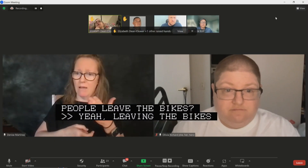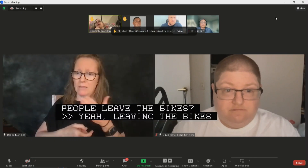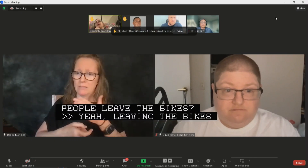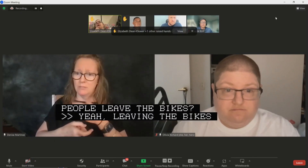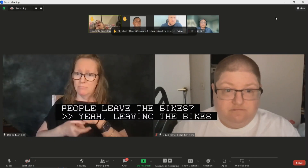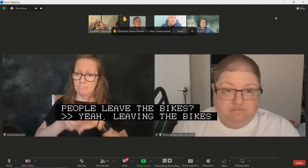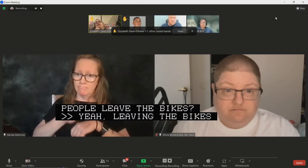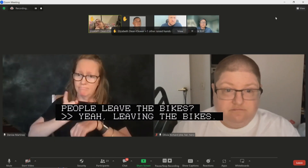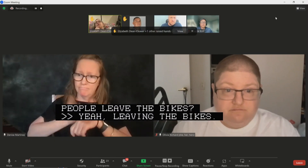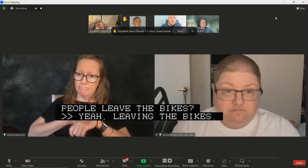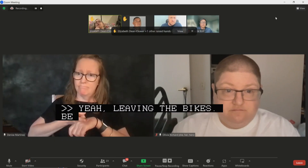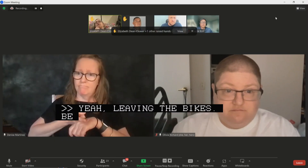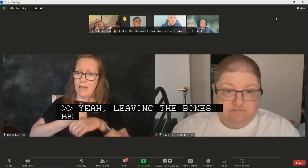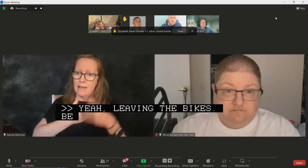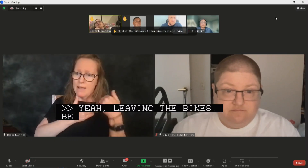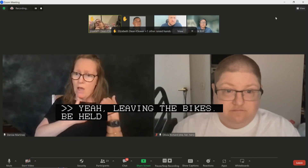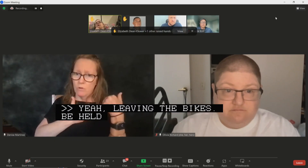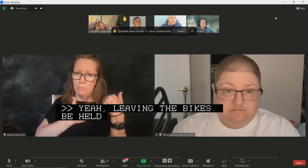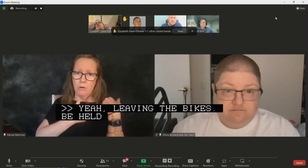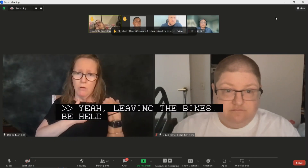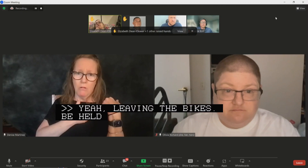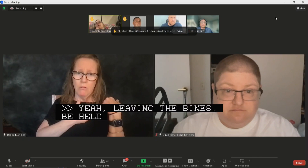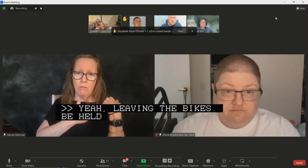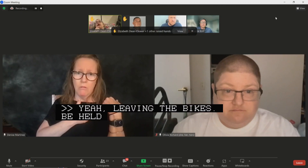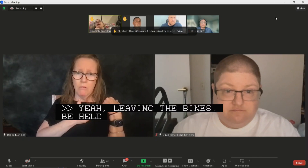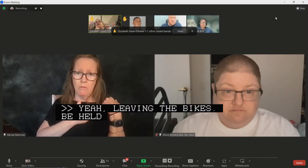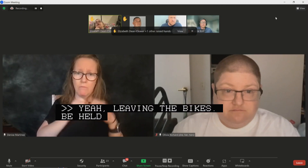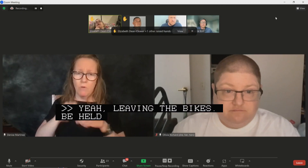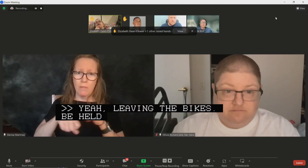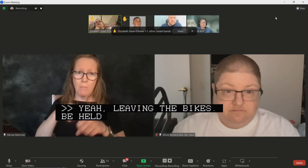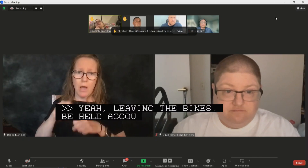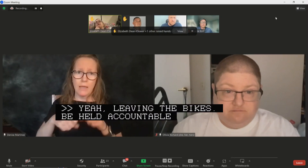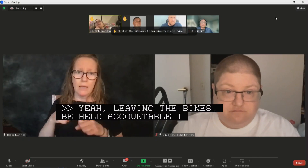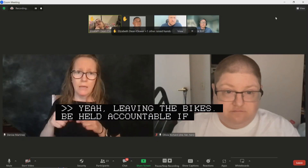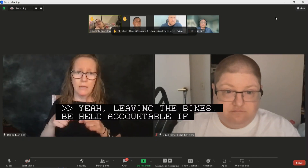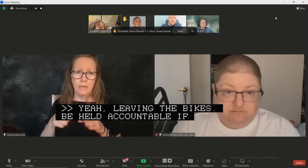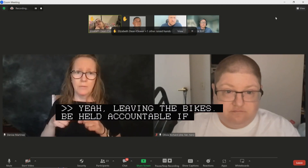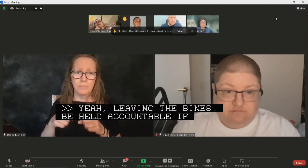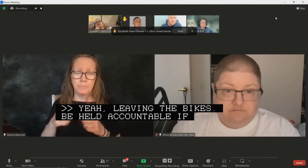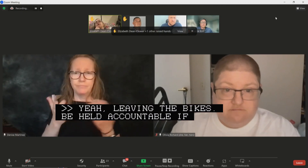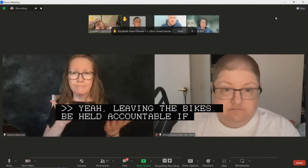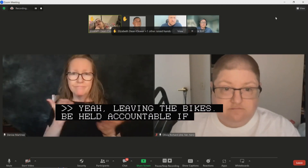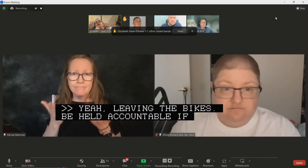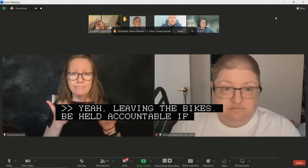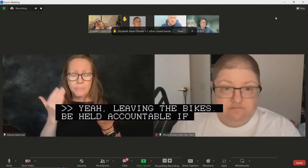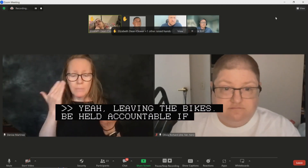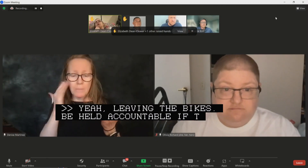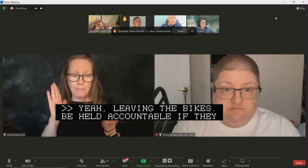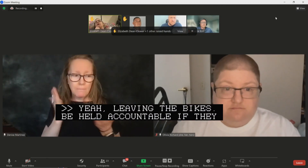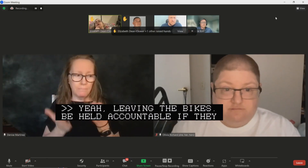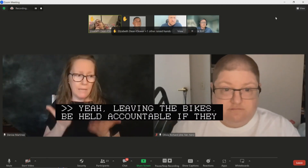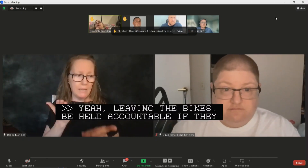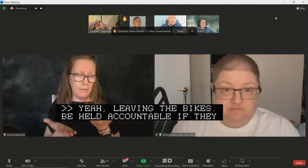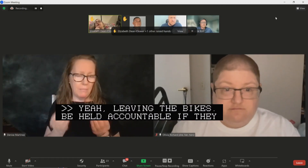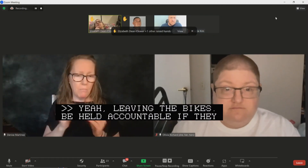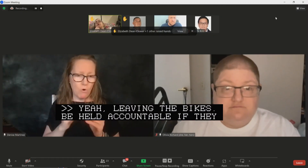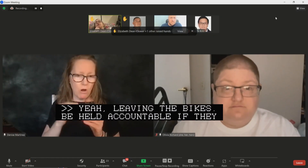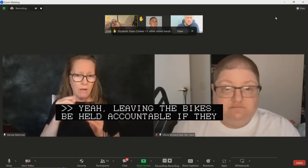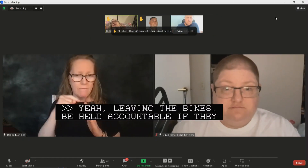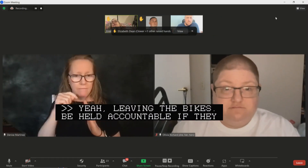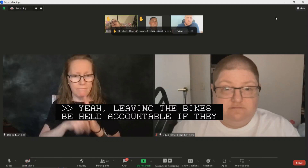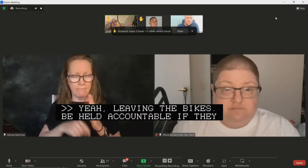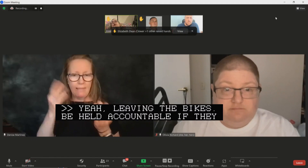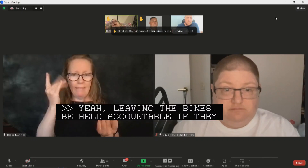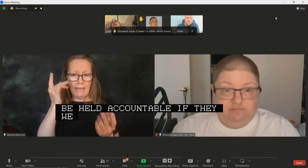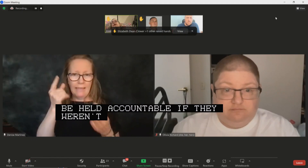or something if they weren't. I don't, as I said, it might take more of a thinking through, but that was one